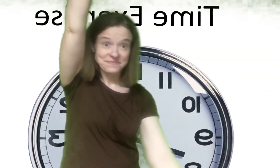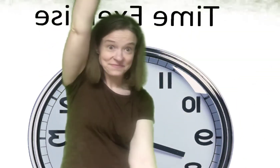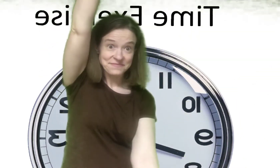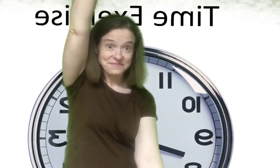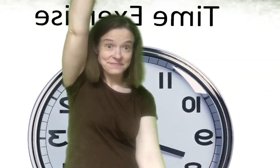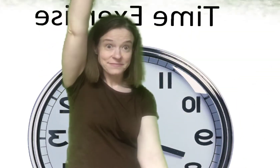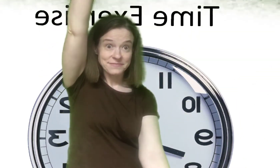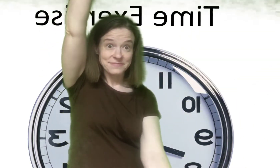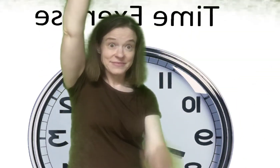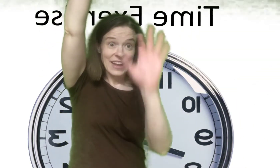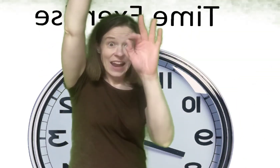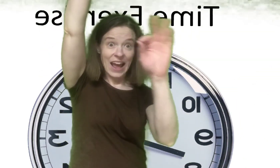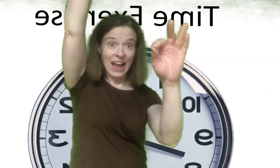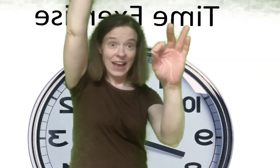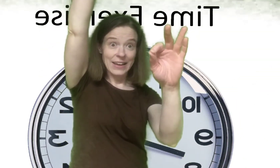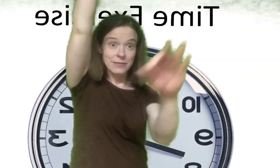6, 9,